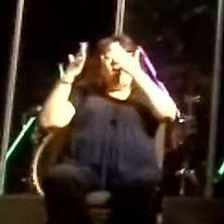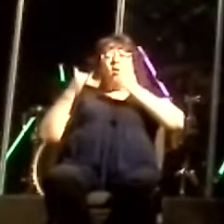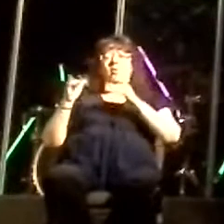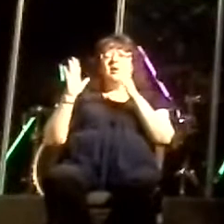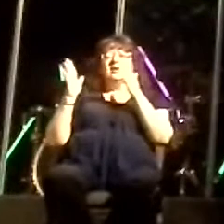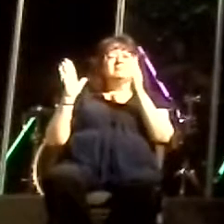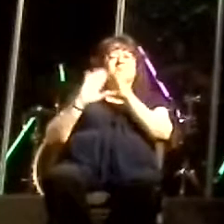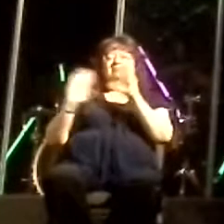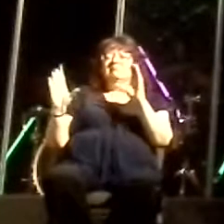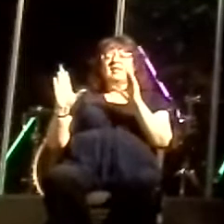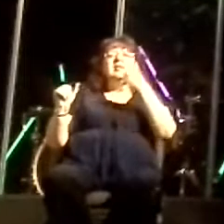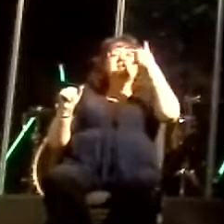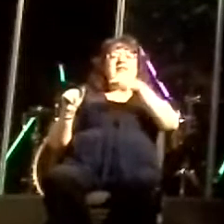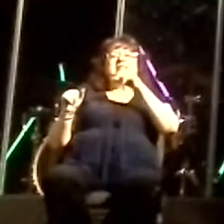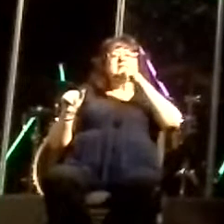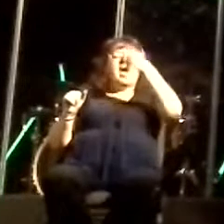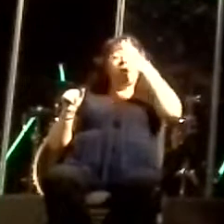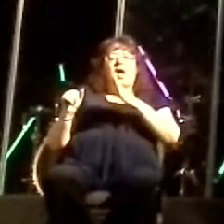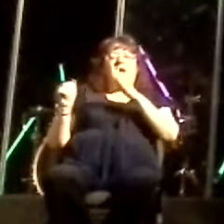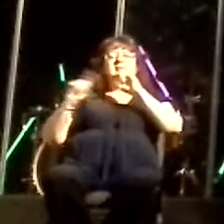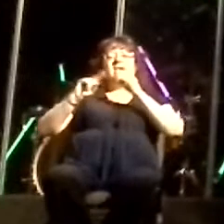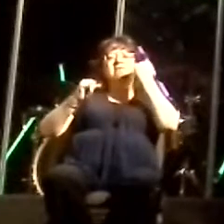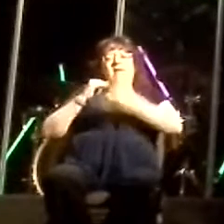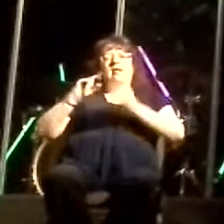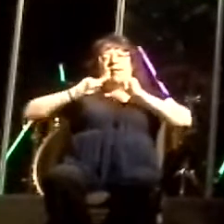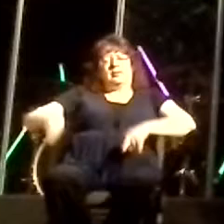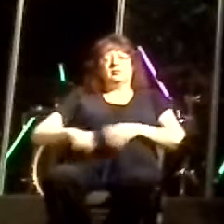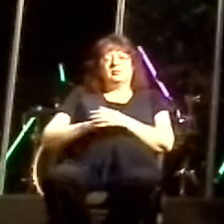life is not God's final answer.